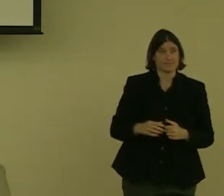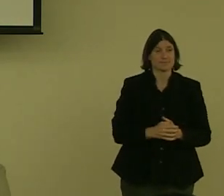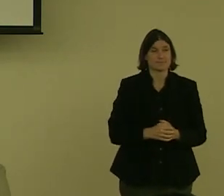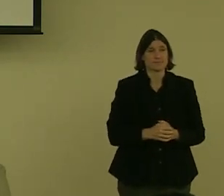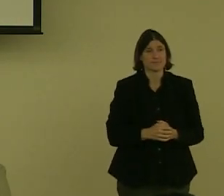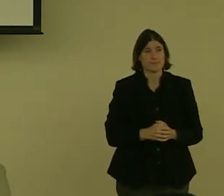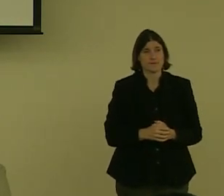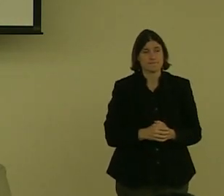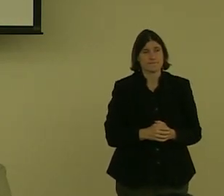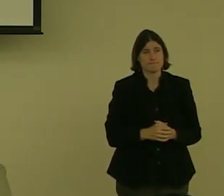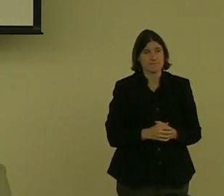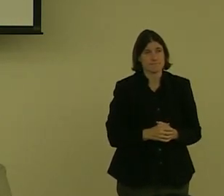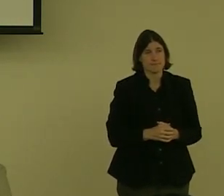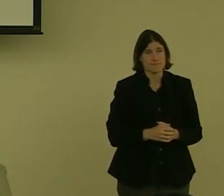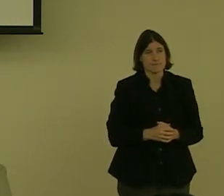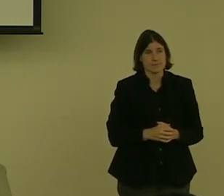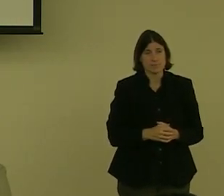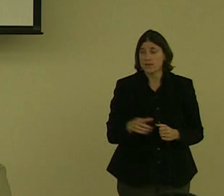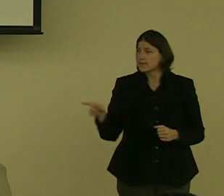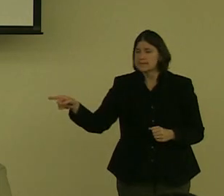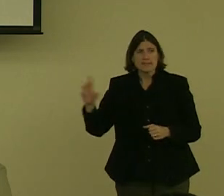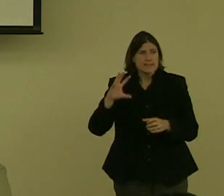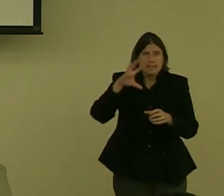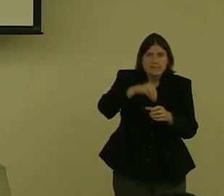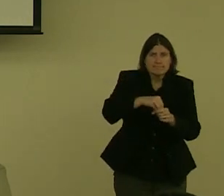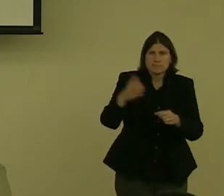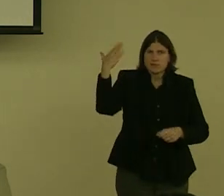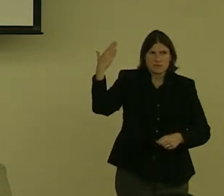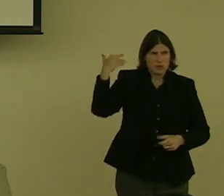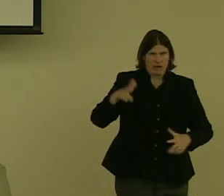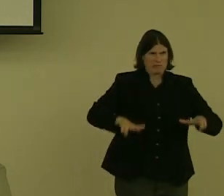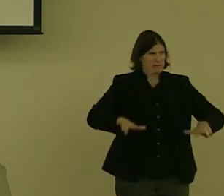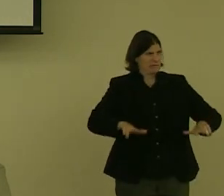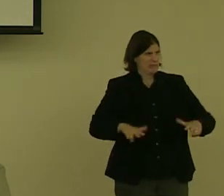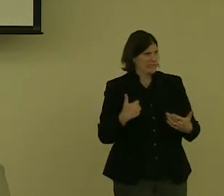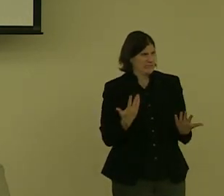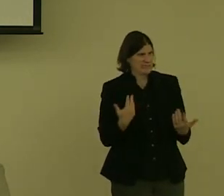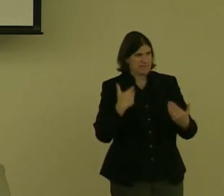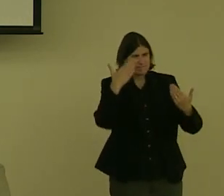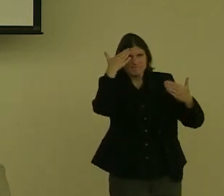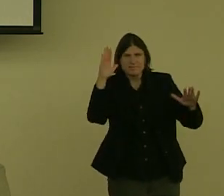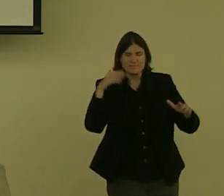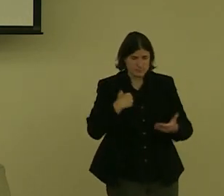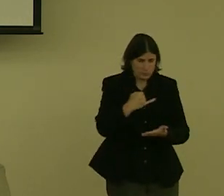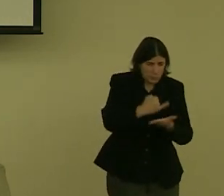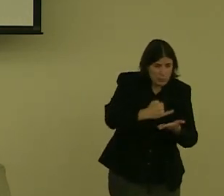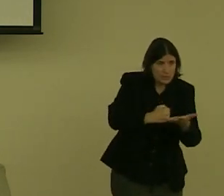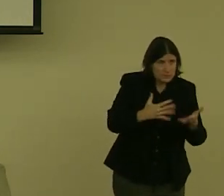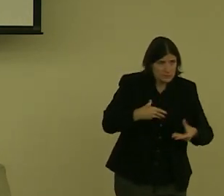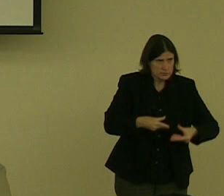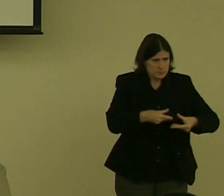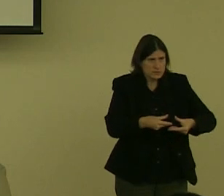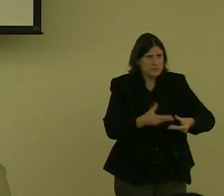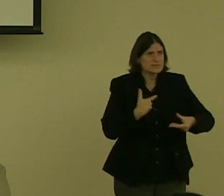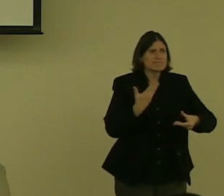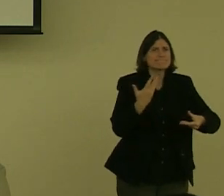kind of get advice on how best to make selections, because the way that comics were reviewed at the time,